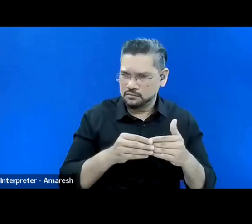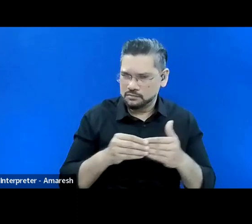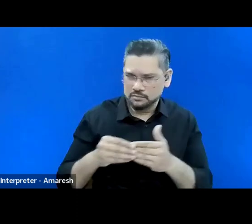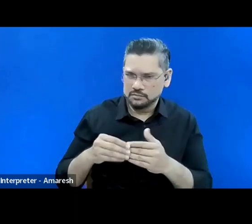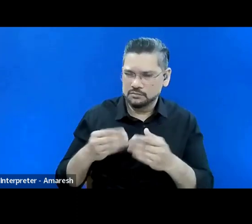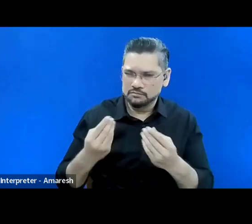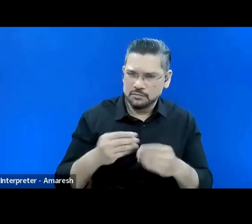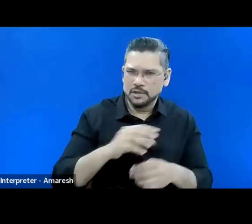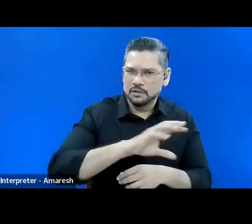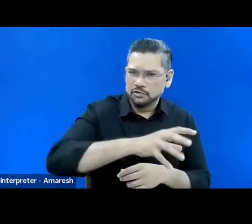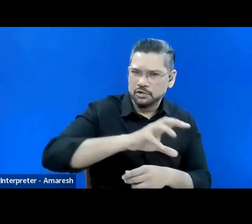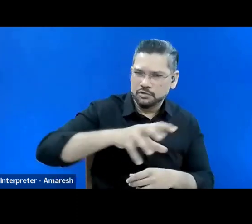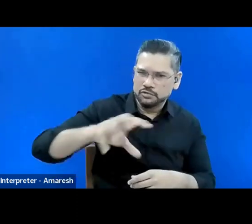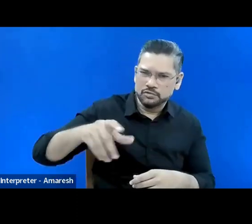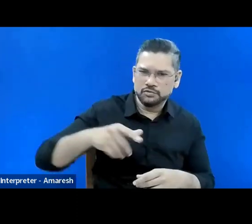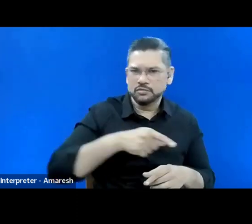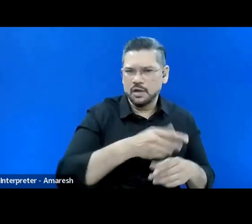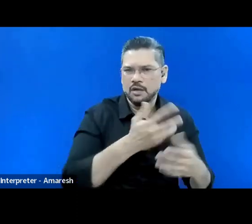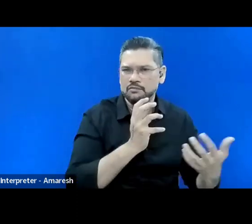different countries,